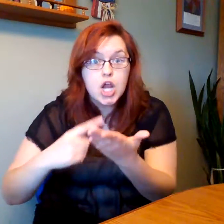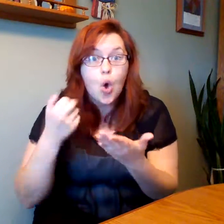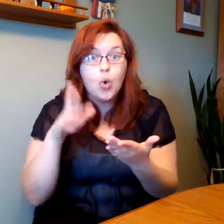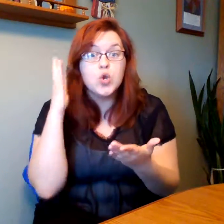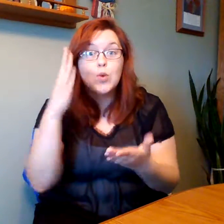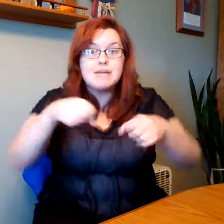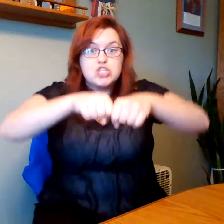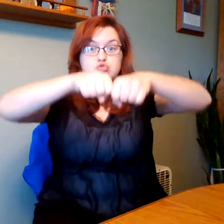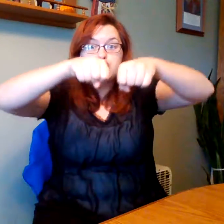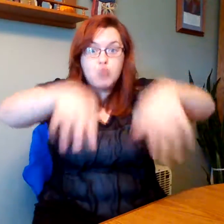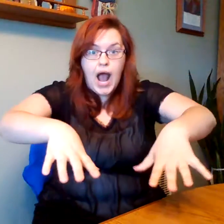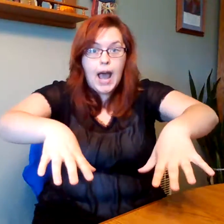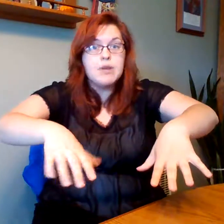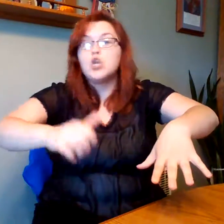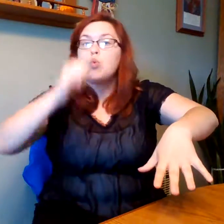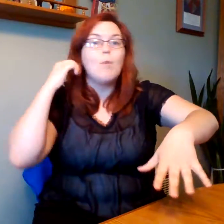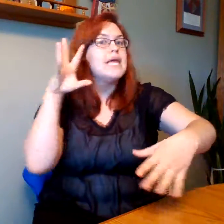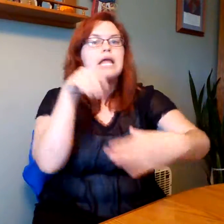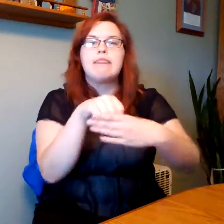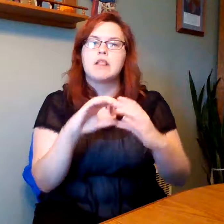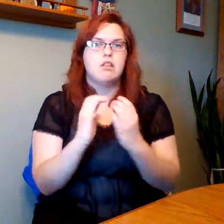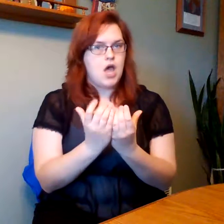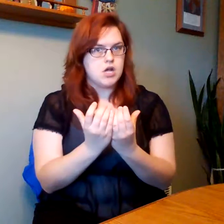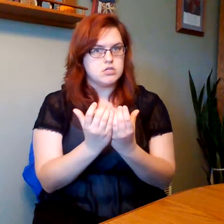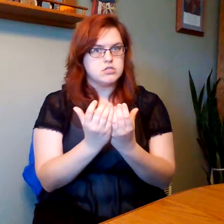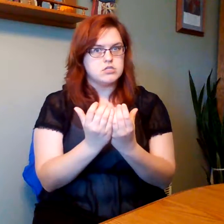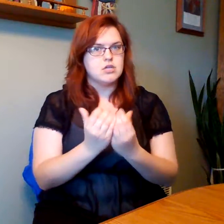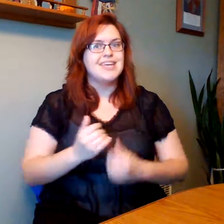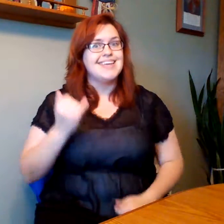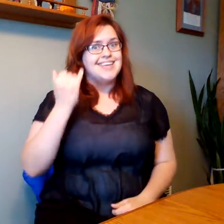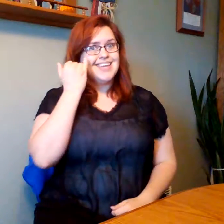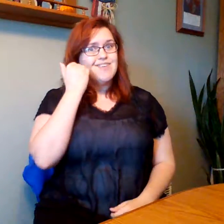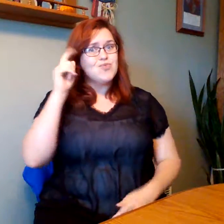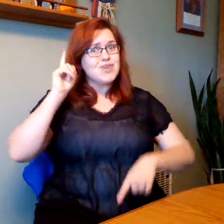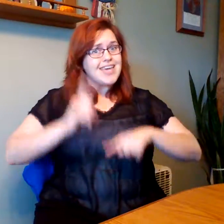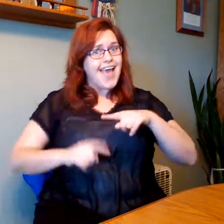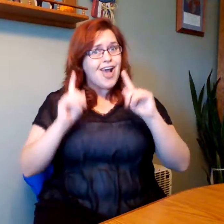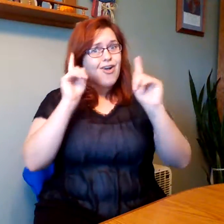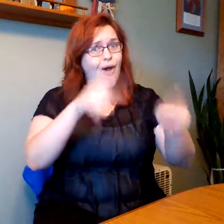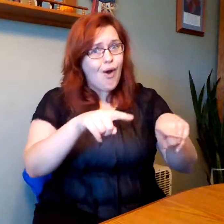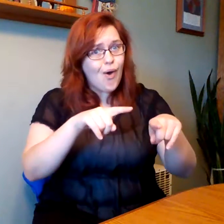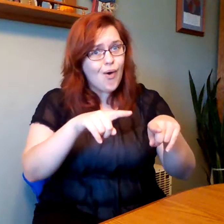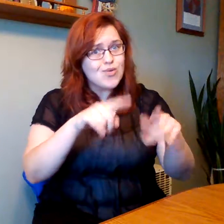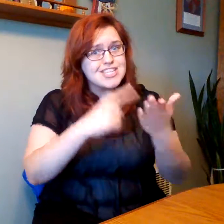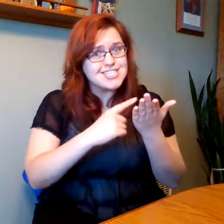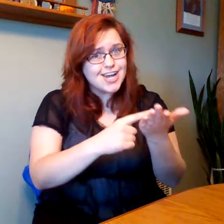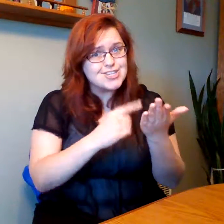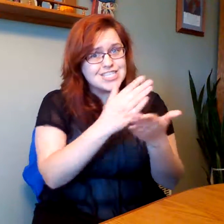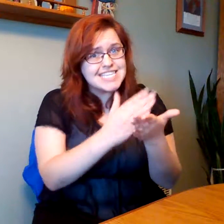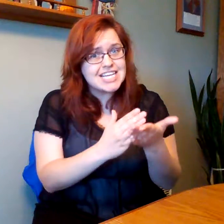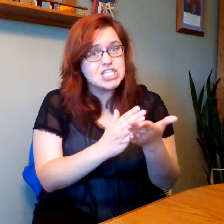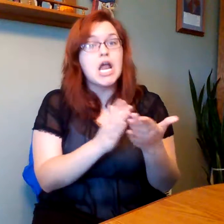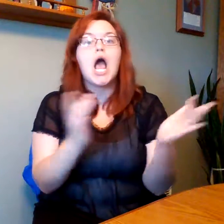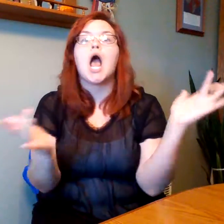you. If for some reason you can't attend discussion section next week, get in contact with your GSI. We'll post